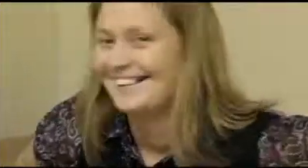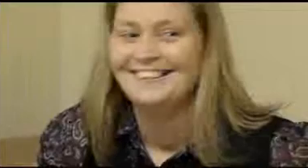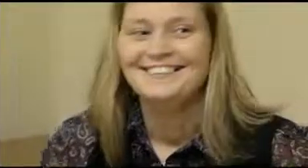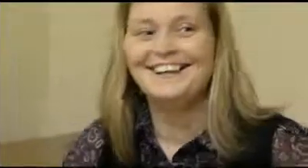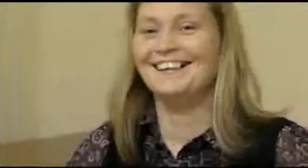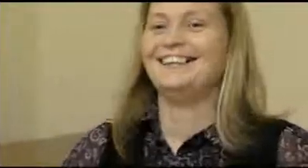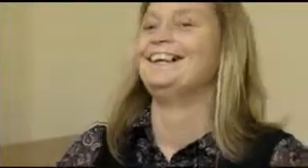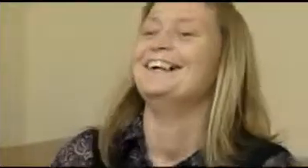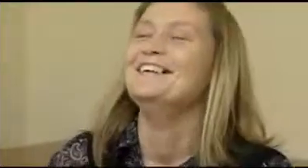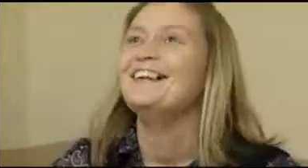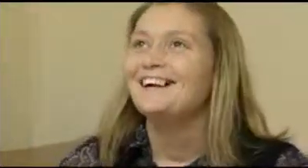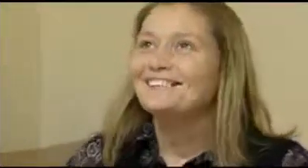Sorry, Lexley.